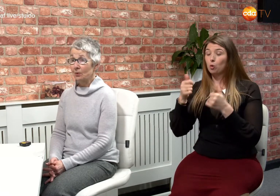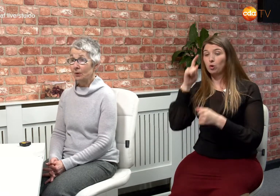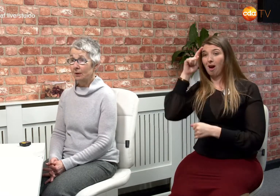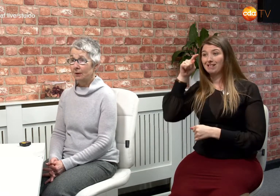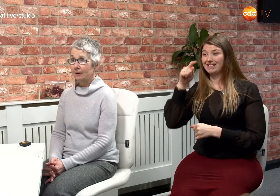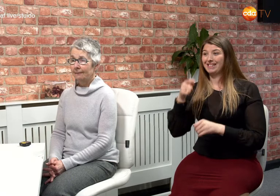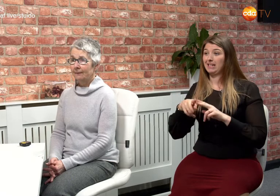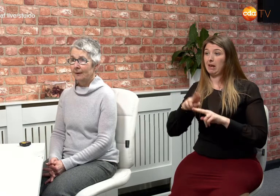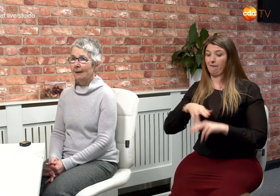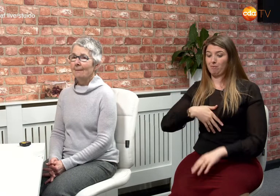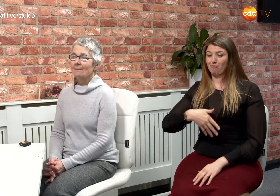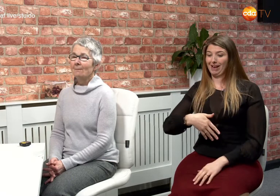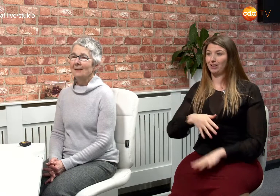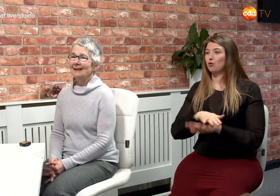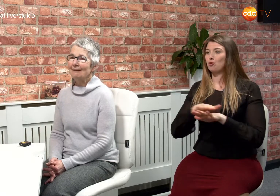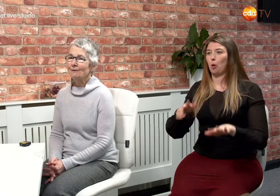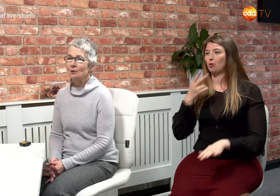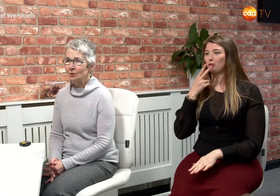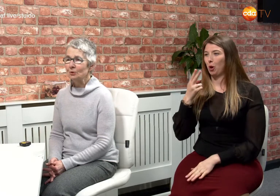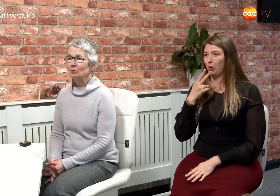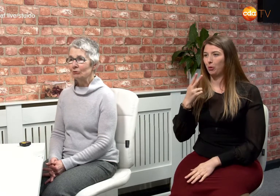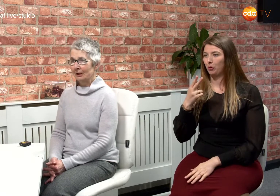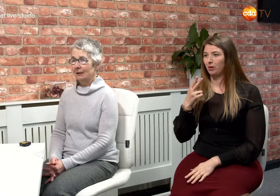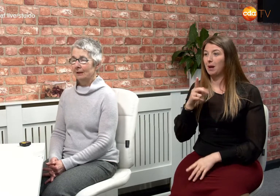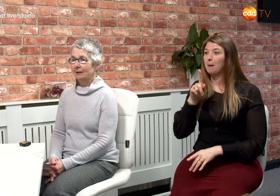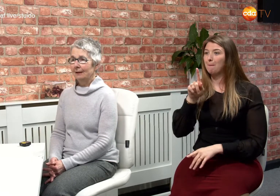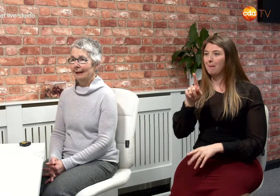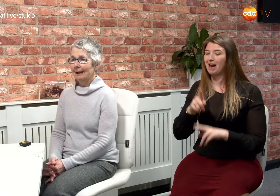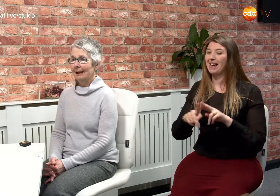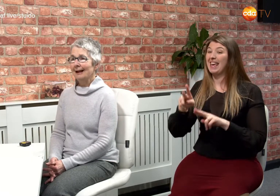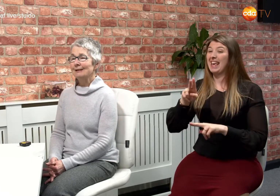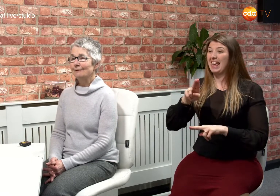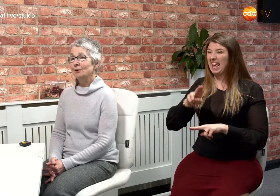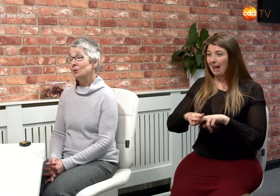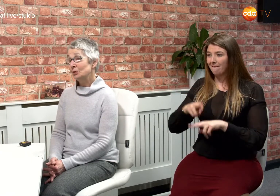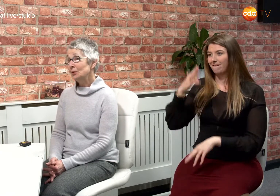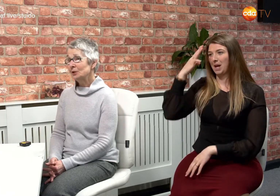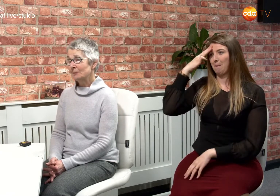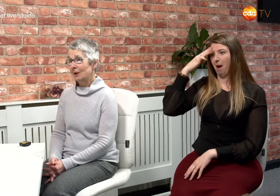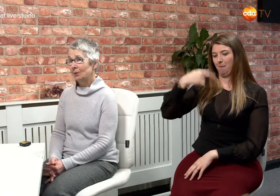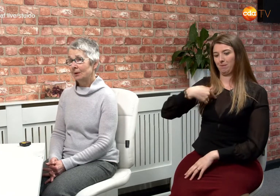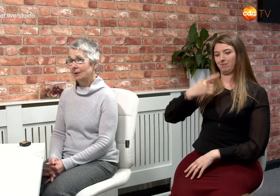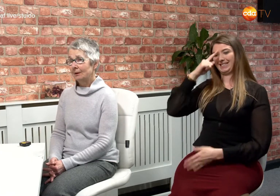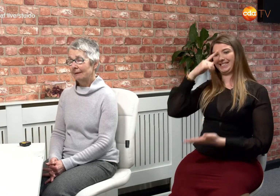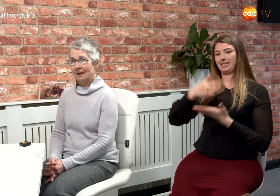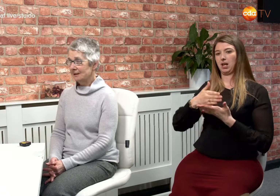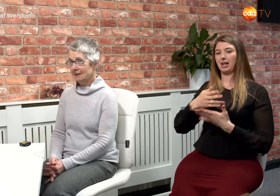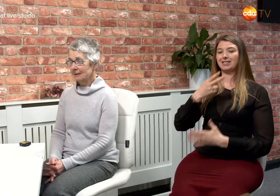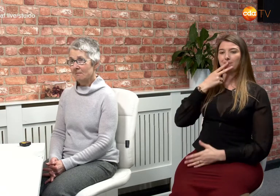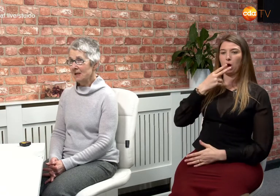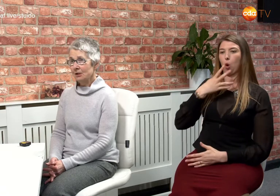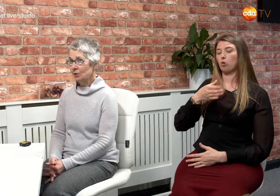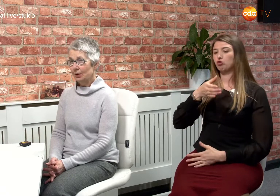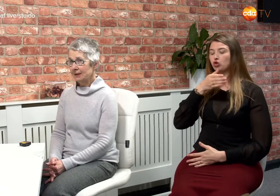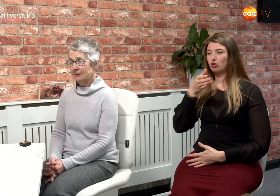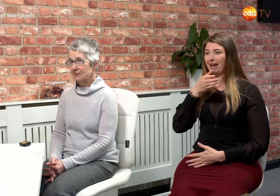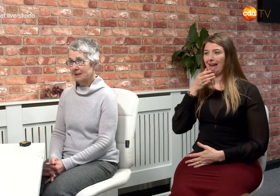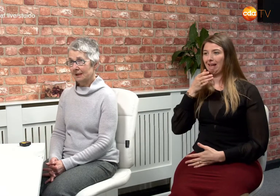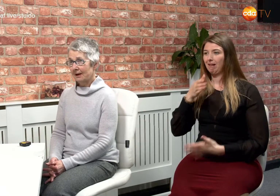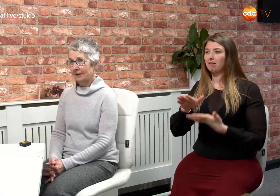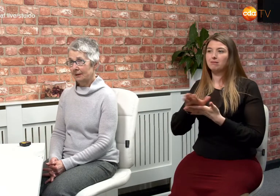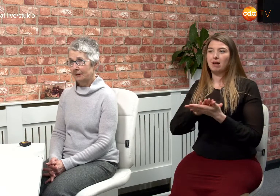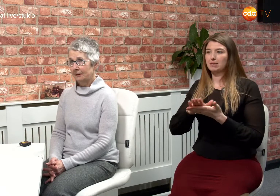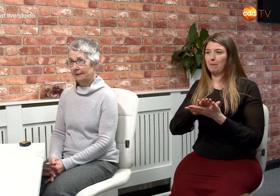to smoke. But if you do drink and if you do smoke, that doesn't mean you're going